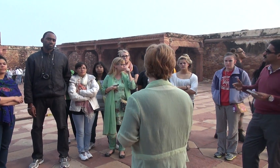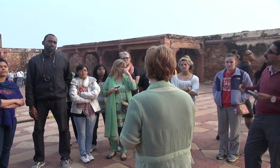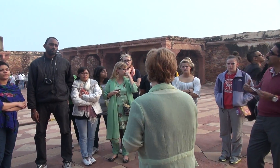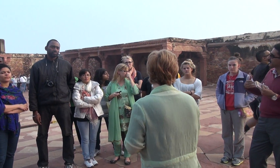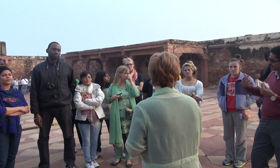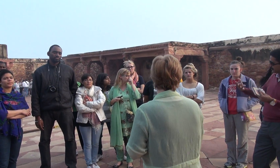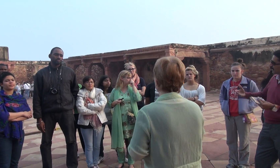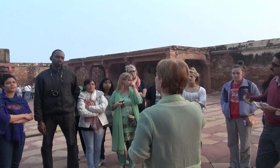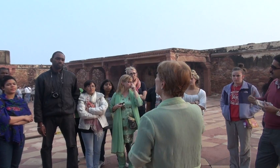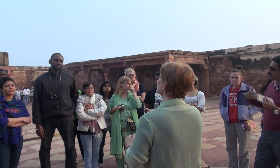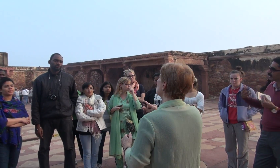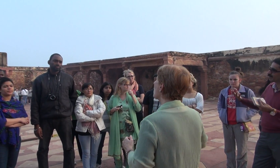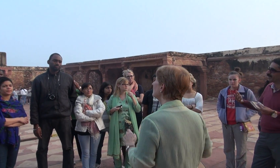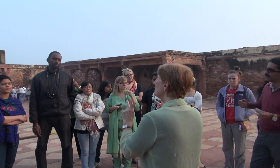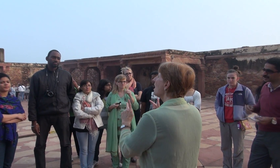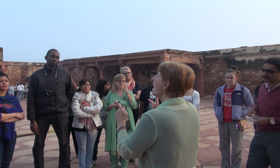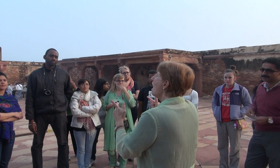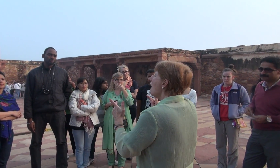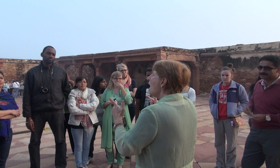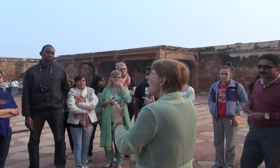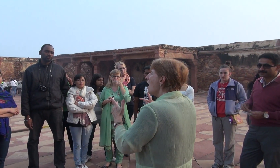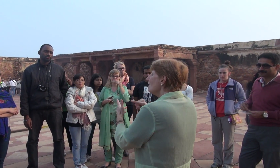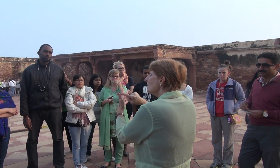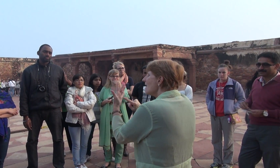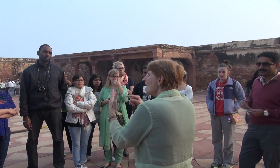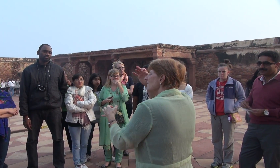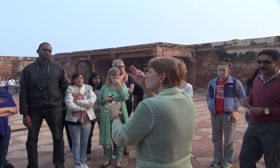That was his quality. That was his quality of leadership.